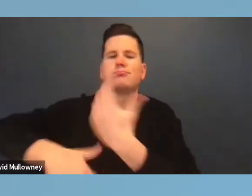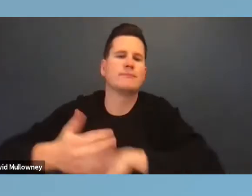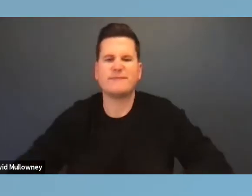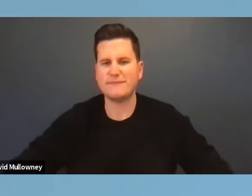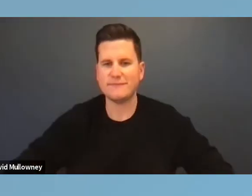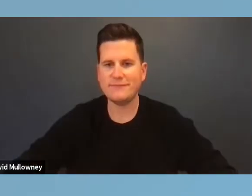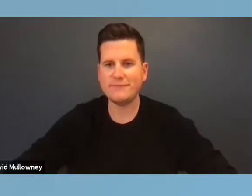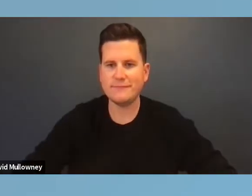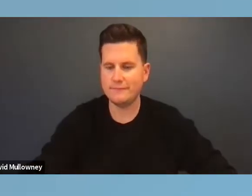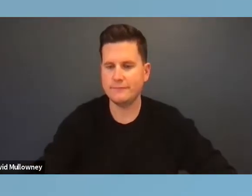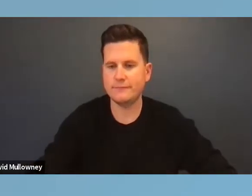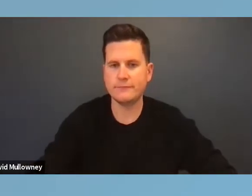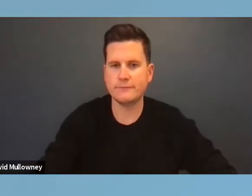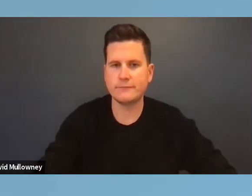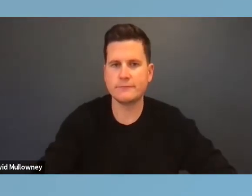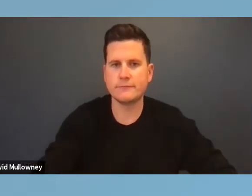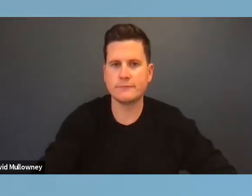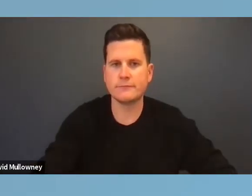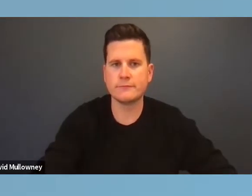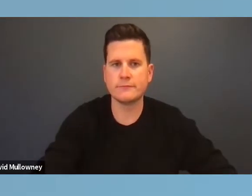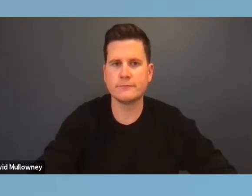relation to your family or your friends.